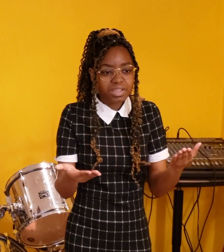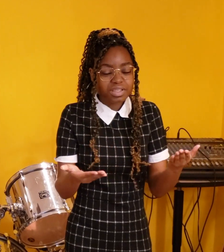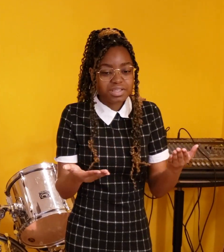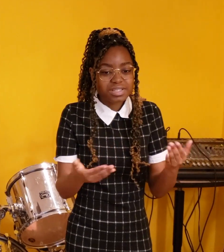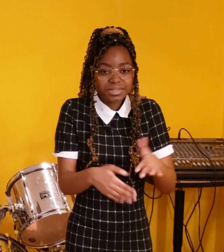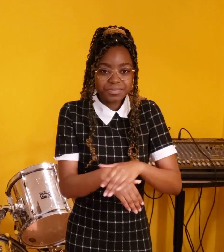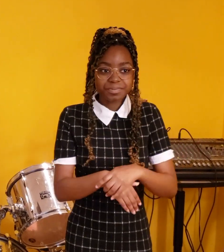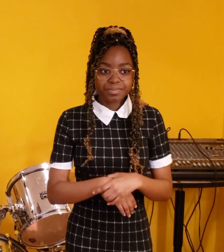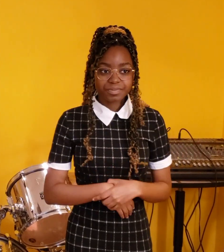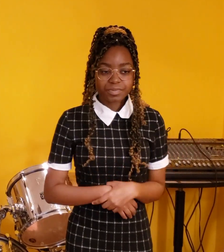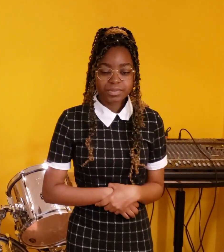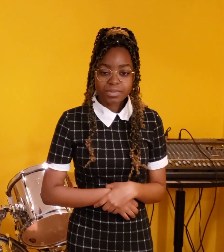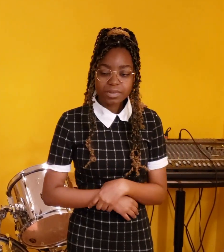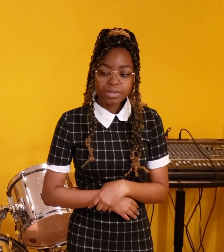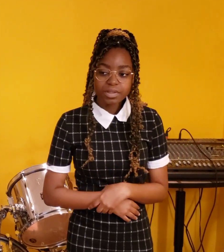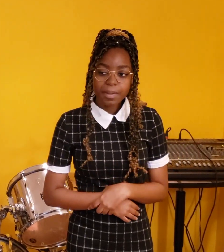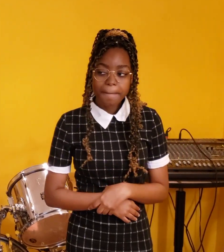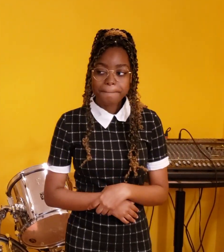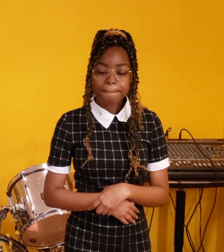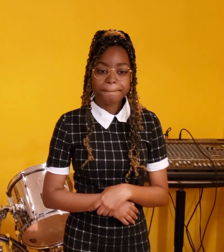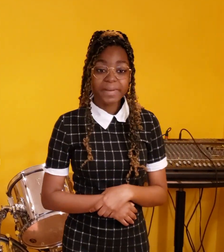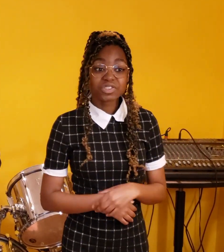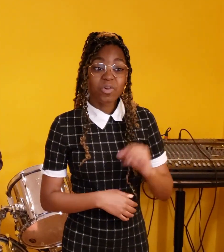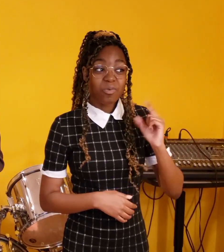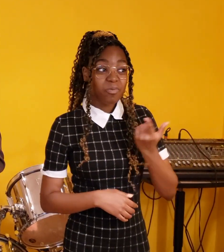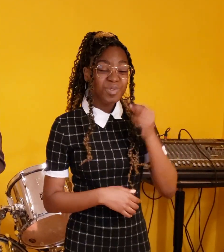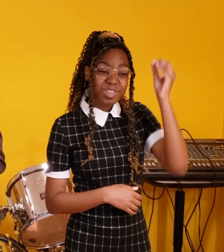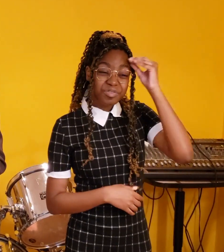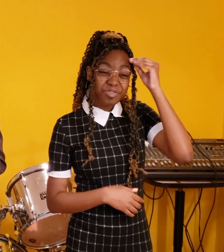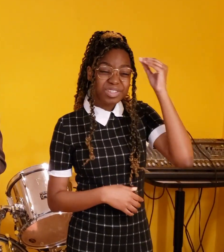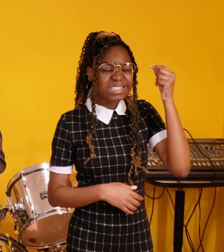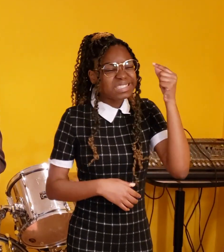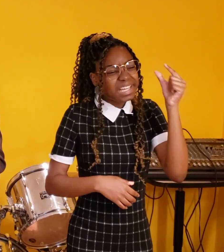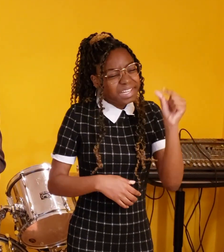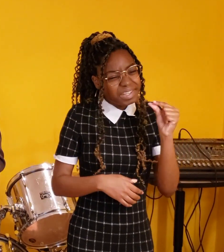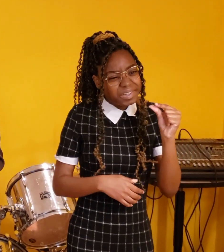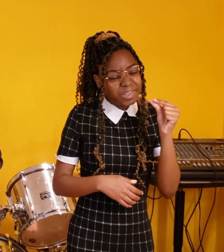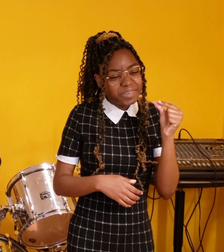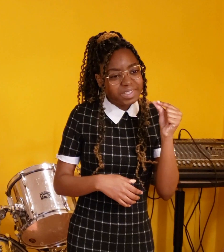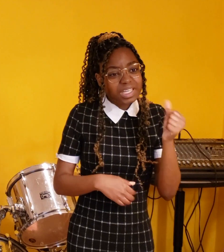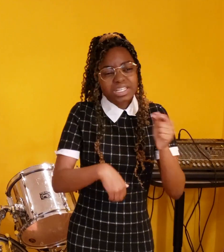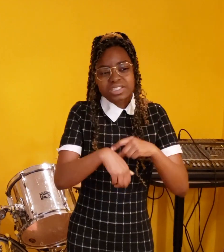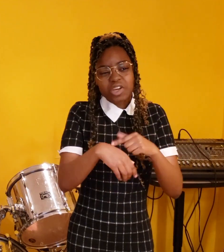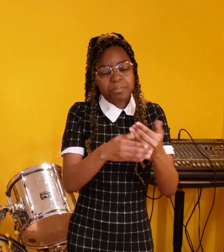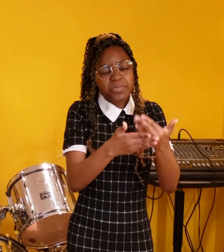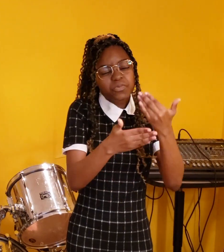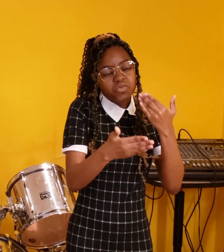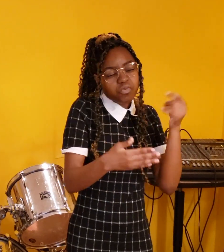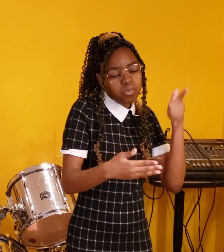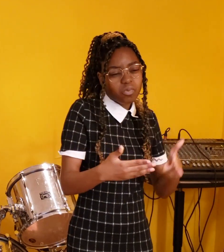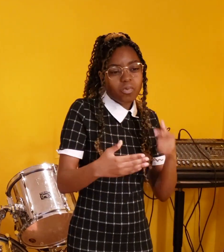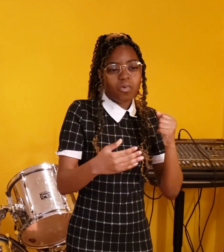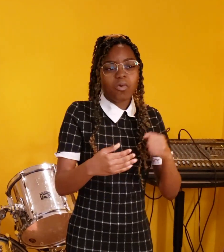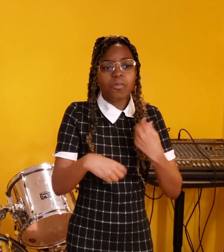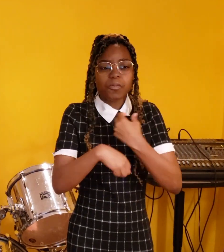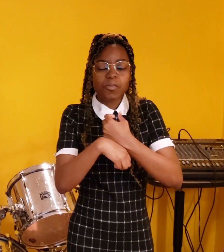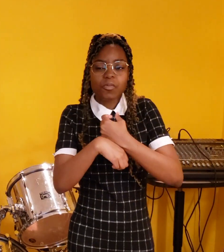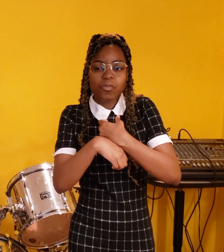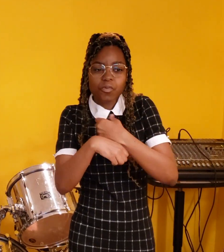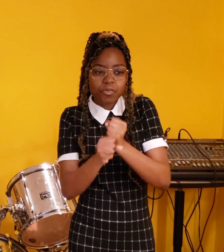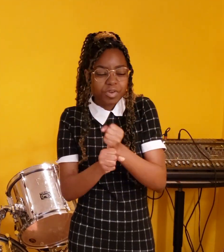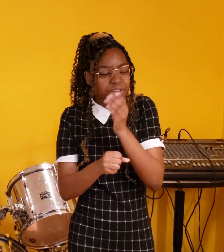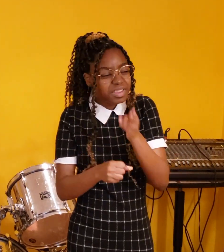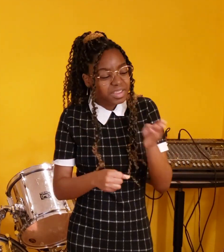know a little bit about the time that preceded all of creation, and knowing that we are curious